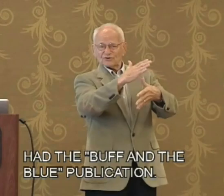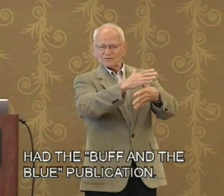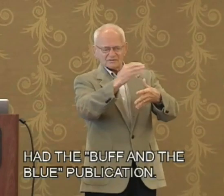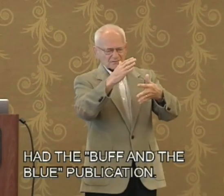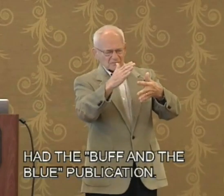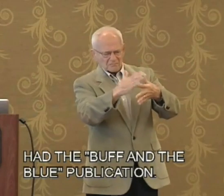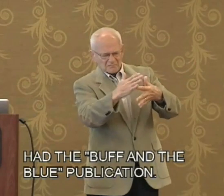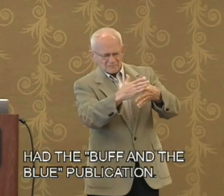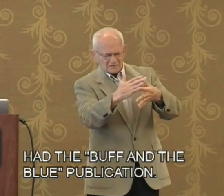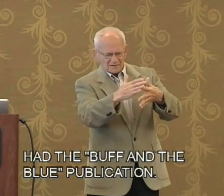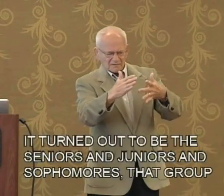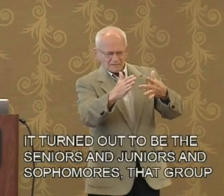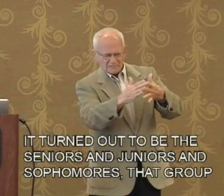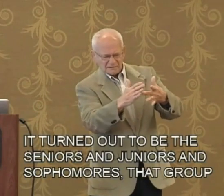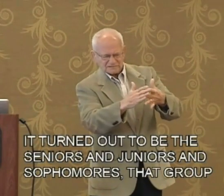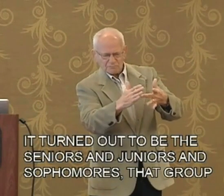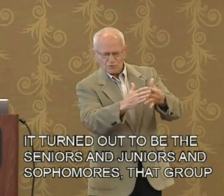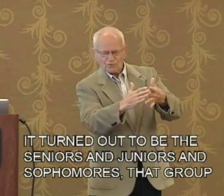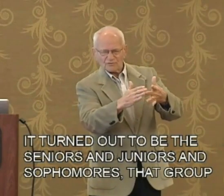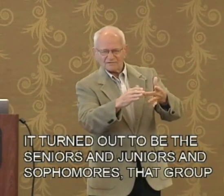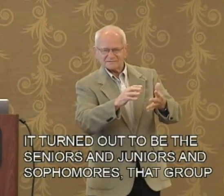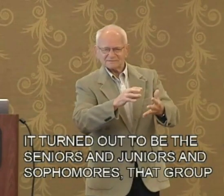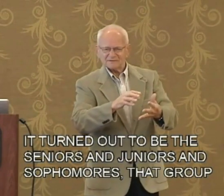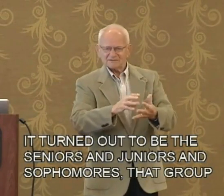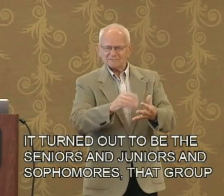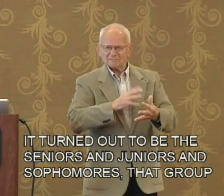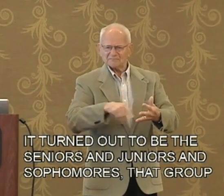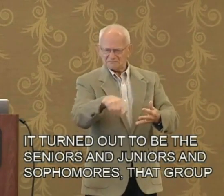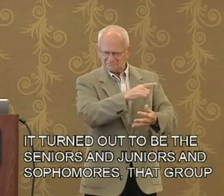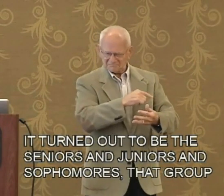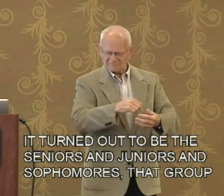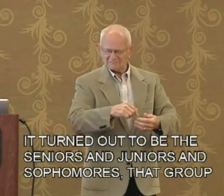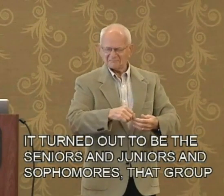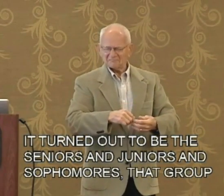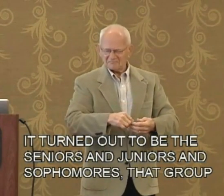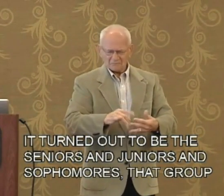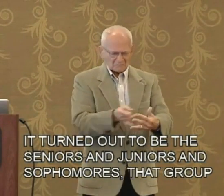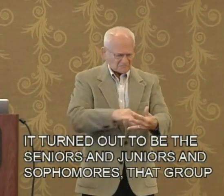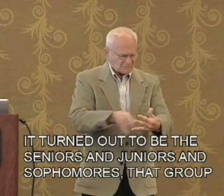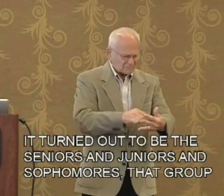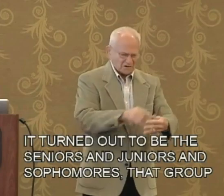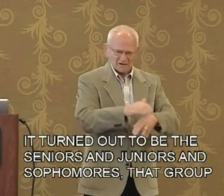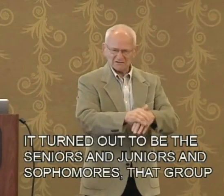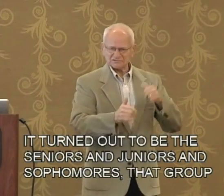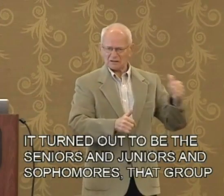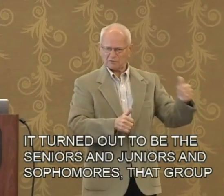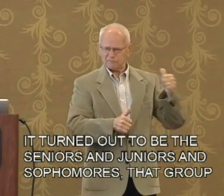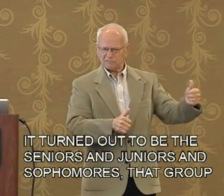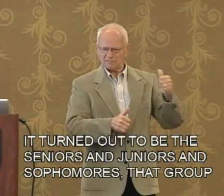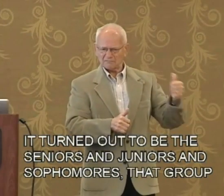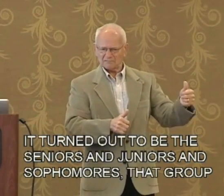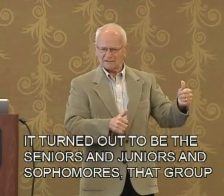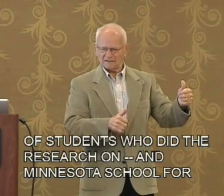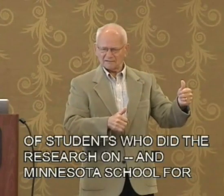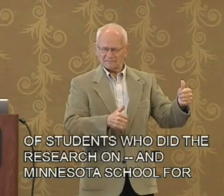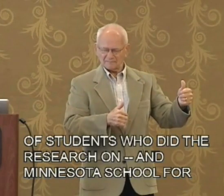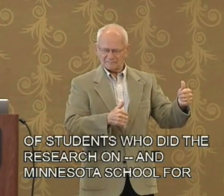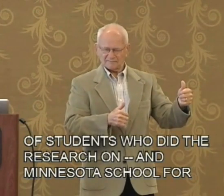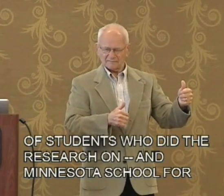It turned out to be the seniors and juniors and sophomores, that group of students who did the research on their own and the